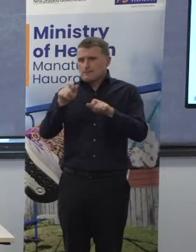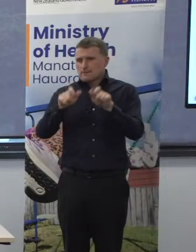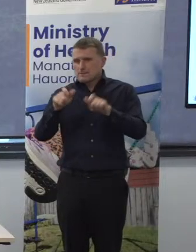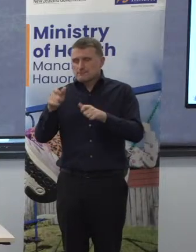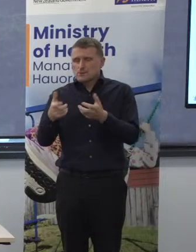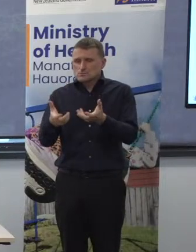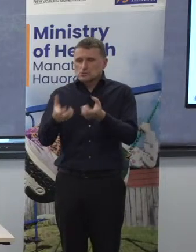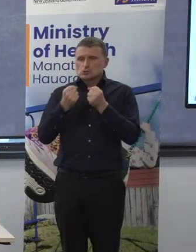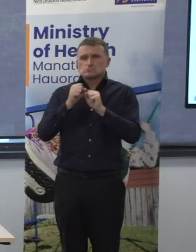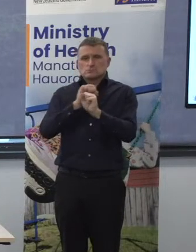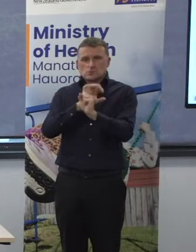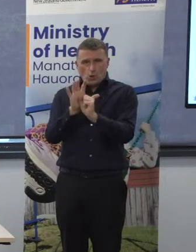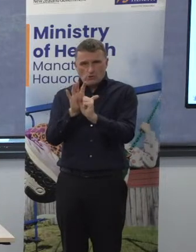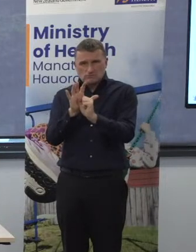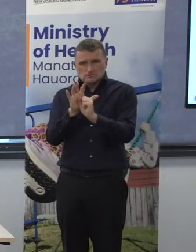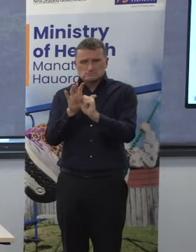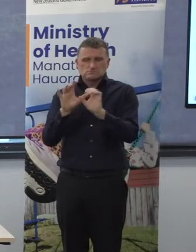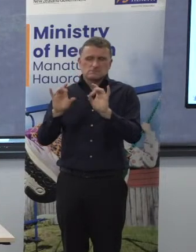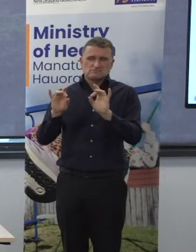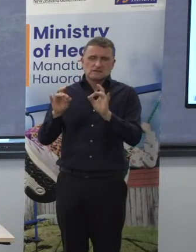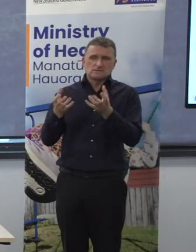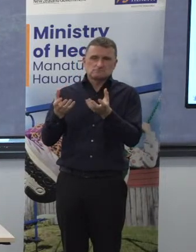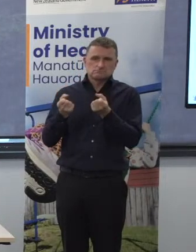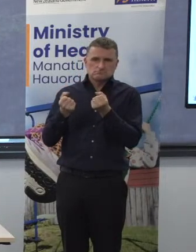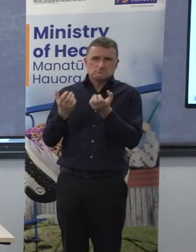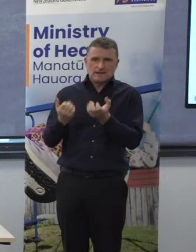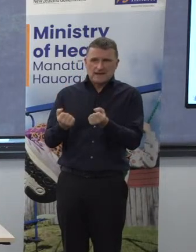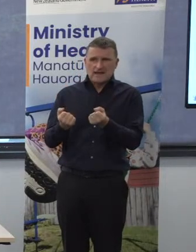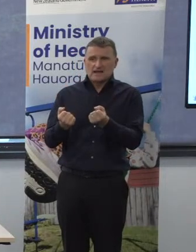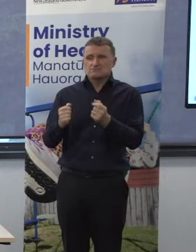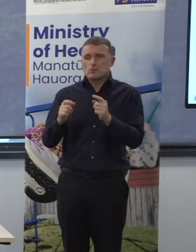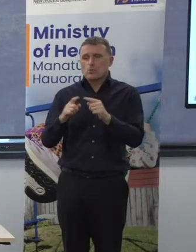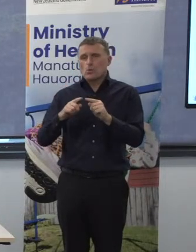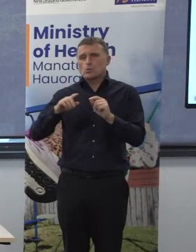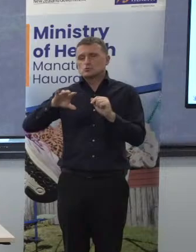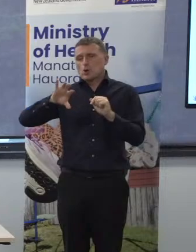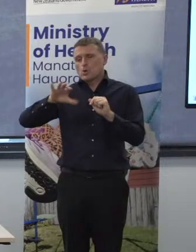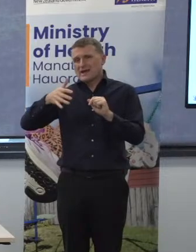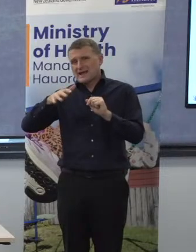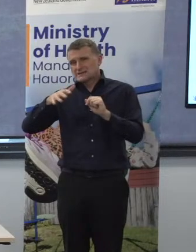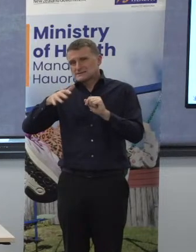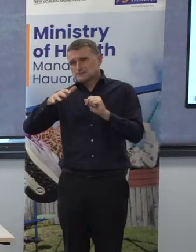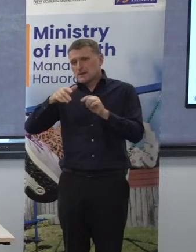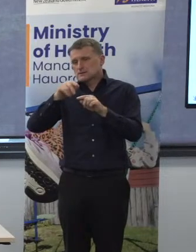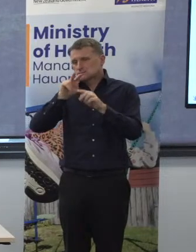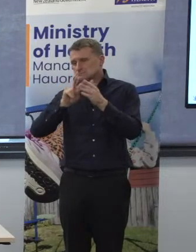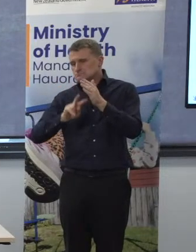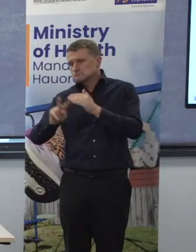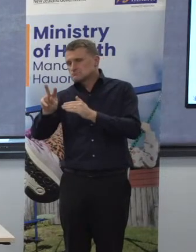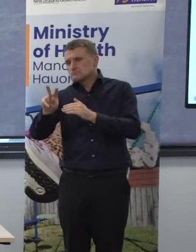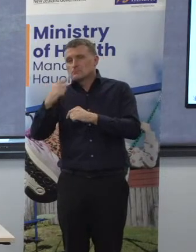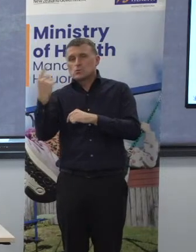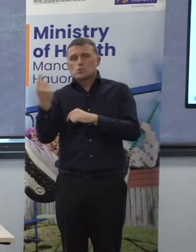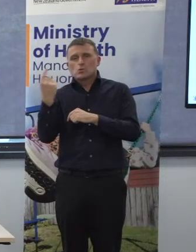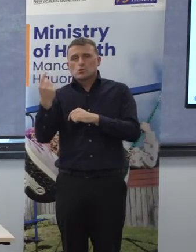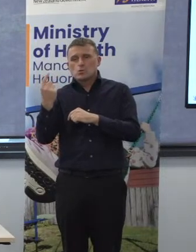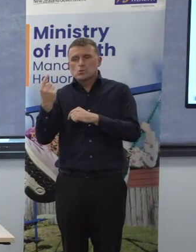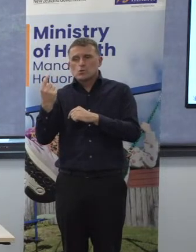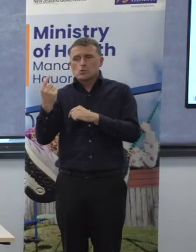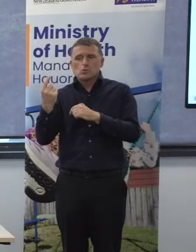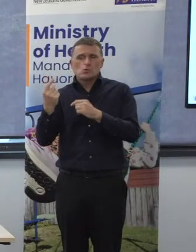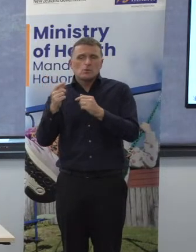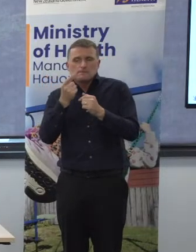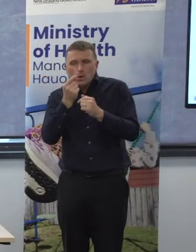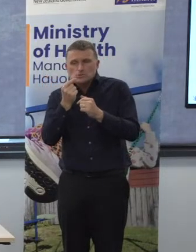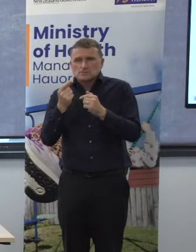who have been infected. And then also estimating, in order to account for that under ascertainment, they try and give an estimate of who has been infected but perhaps not